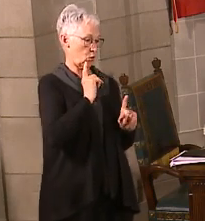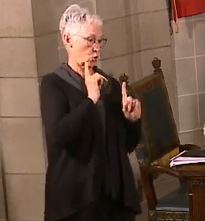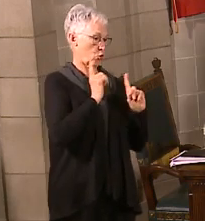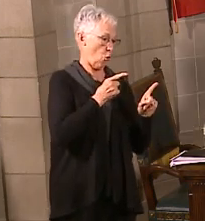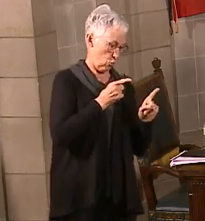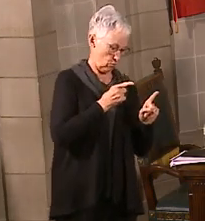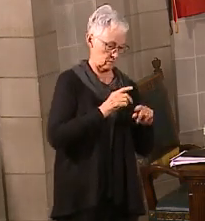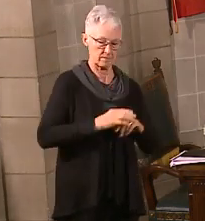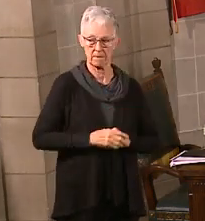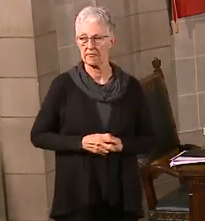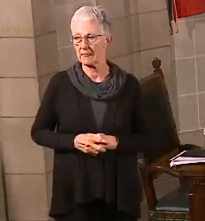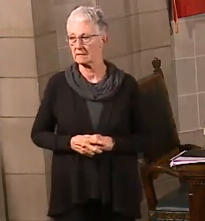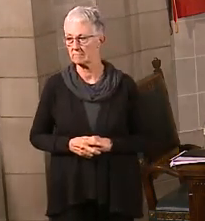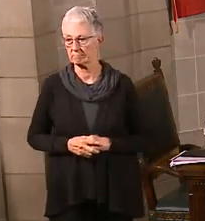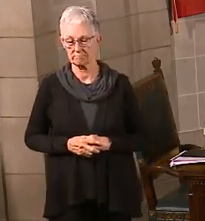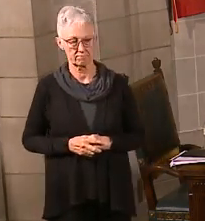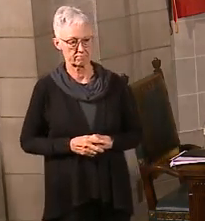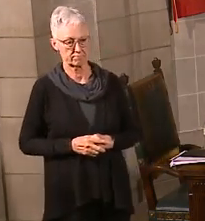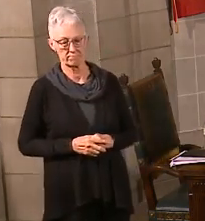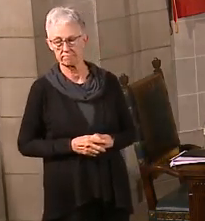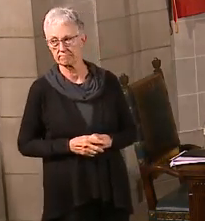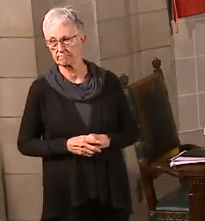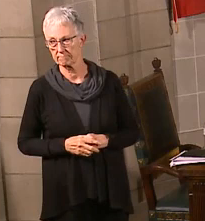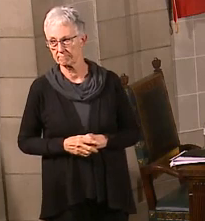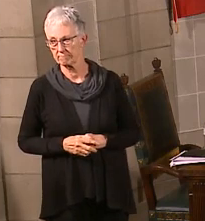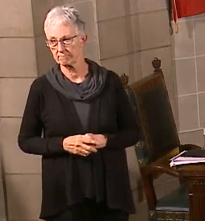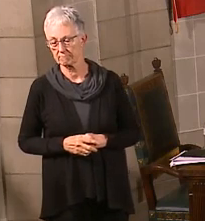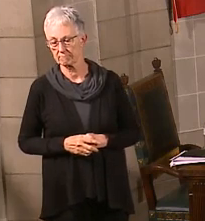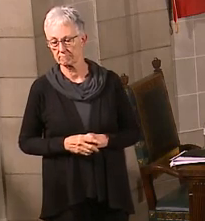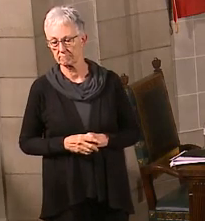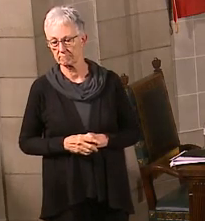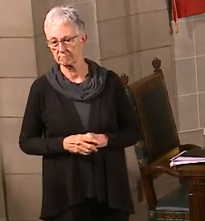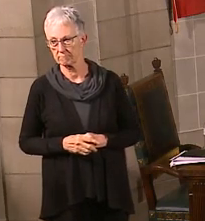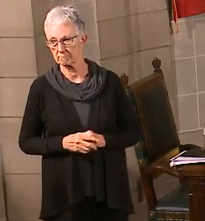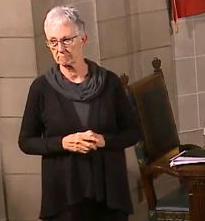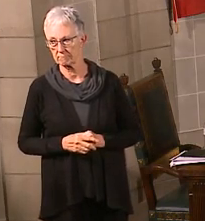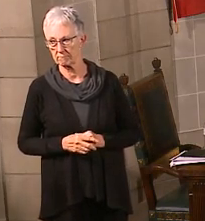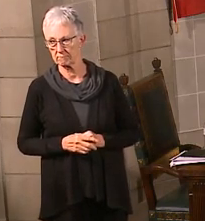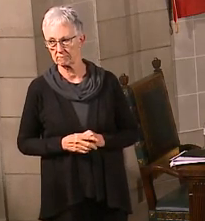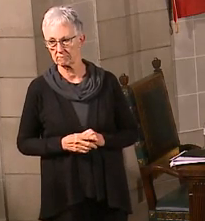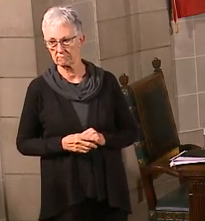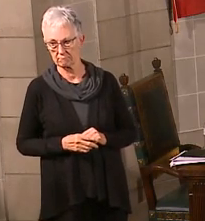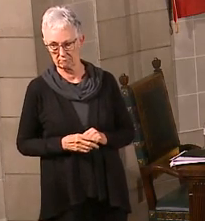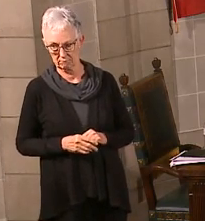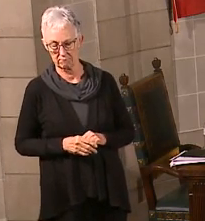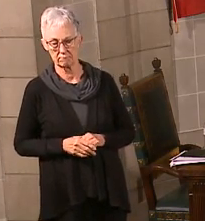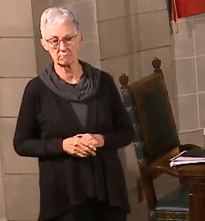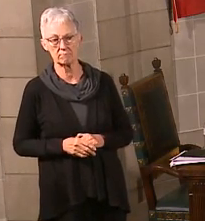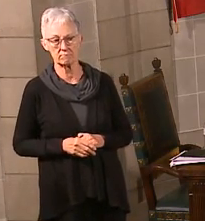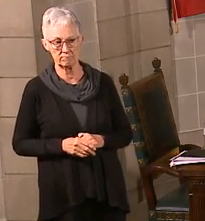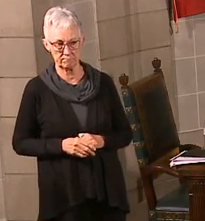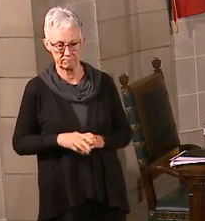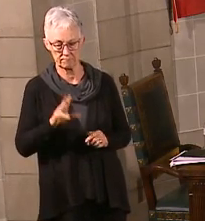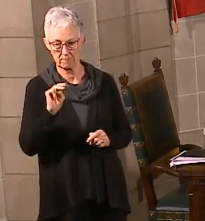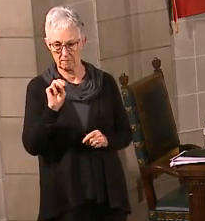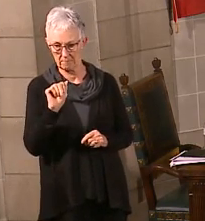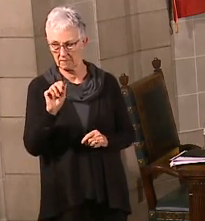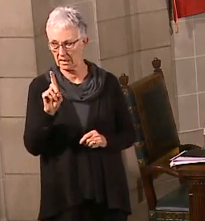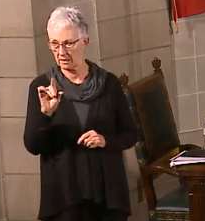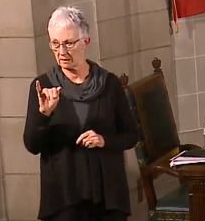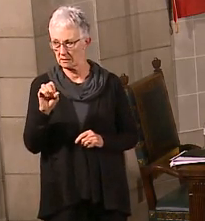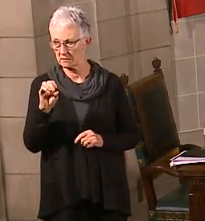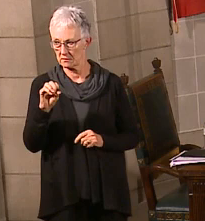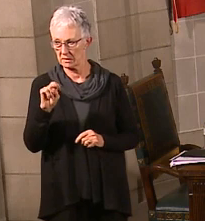Governor, we have a question from Madison. Thank you very much, John. at 10:11. I'm sorry, we got a question from who? Madison at 10:11. Madison at 10:11. I'll try to